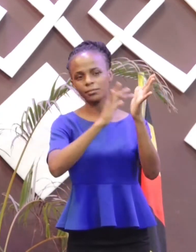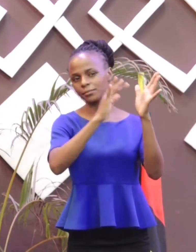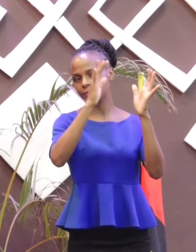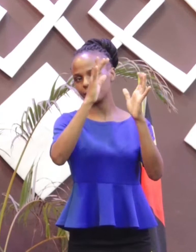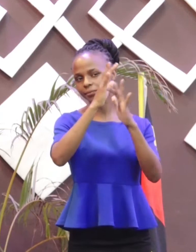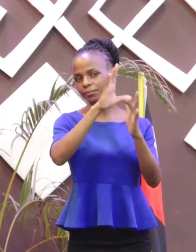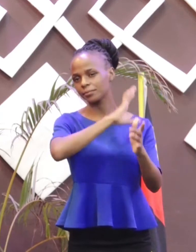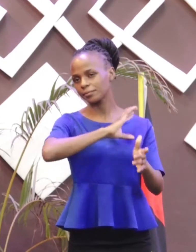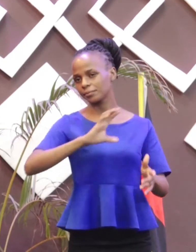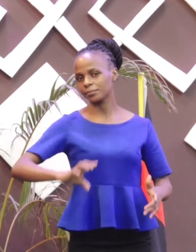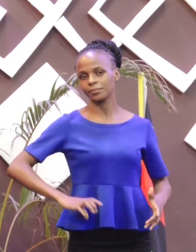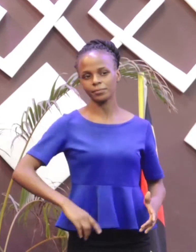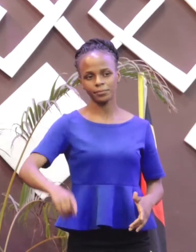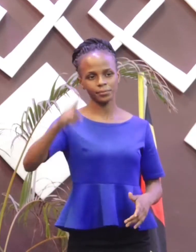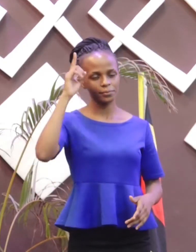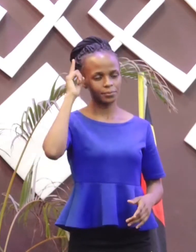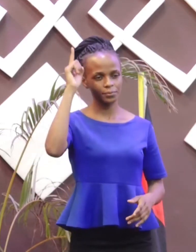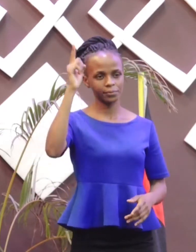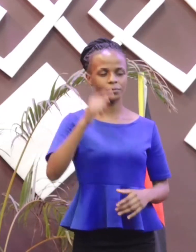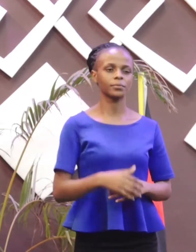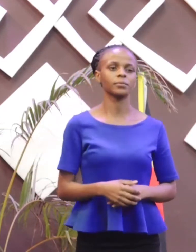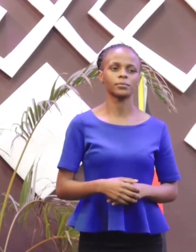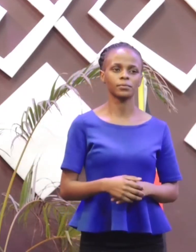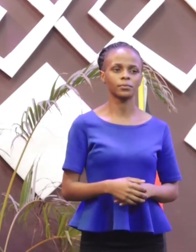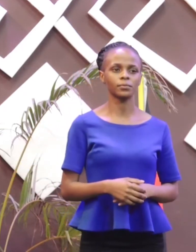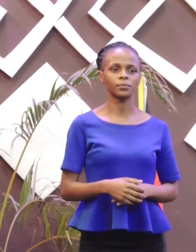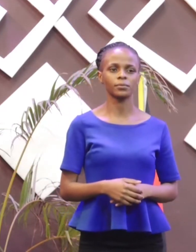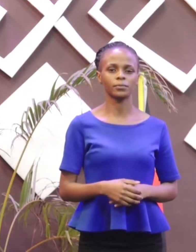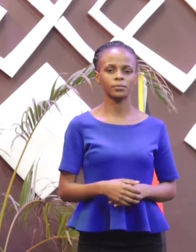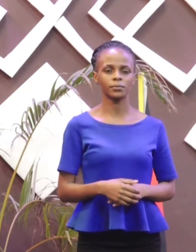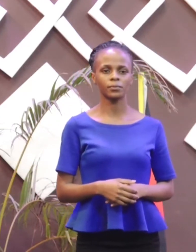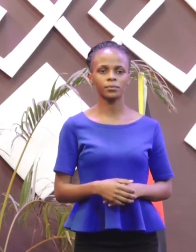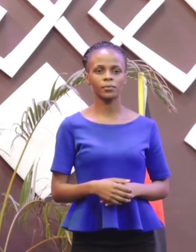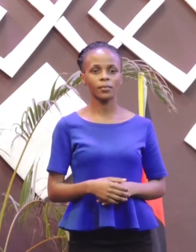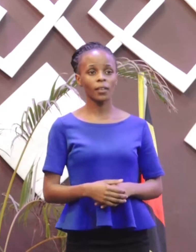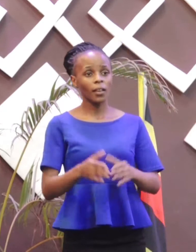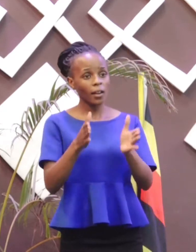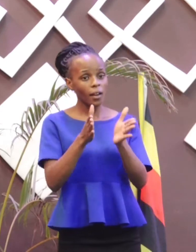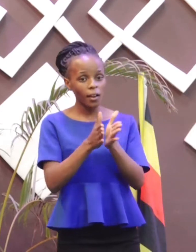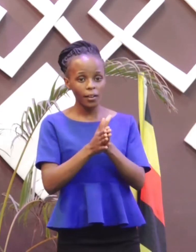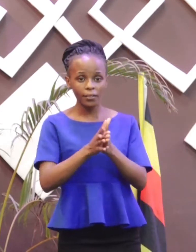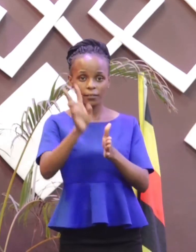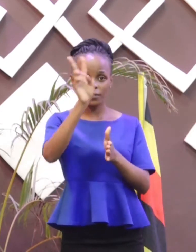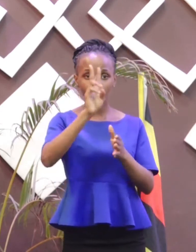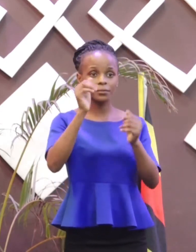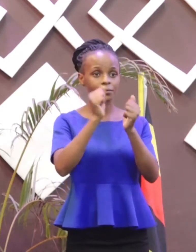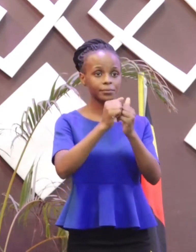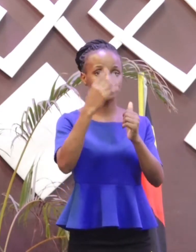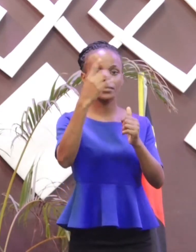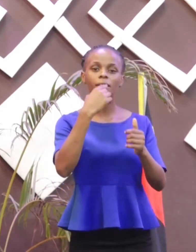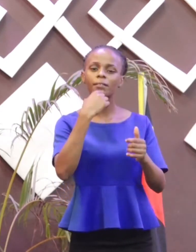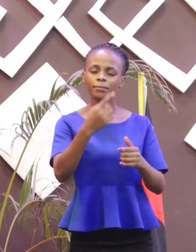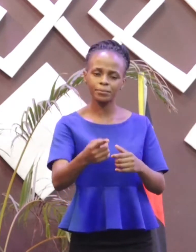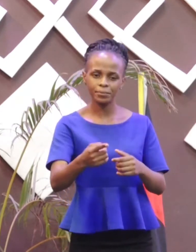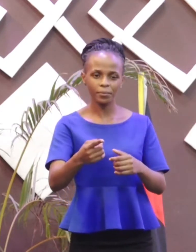tuyinza okupimira obukulu bw'omuntu mu Kristo ye Kristo. And in verses 14, he